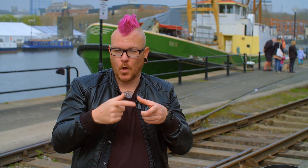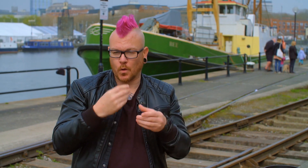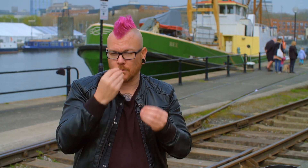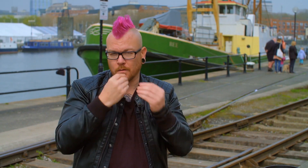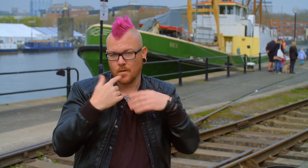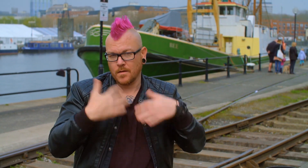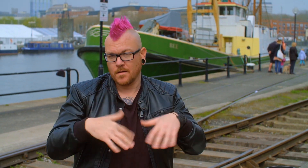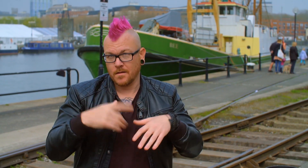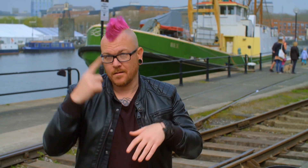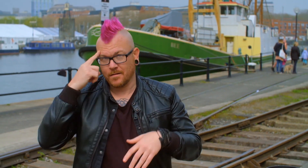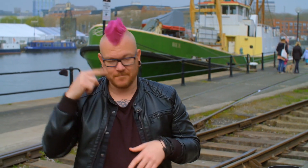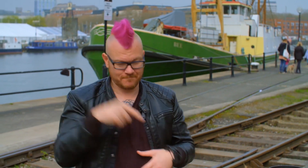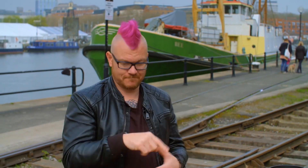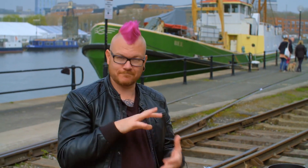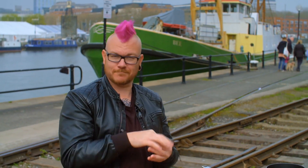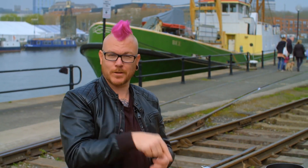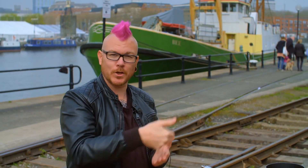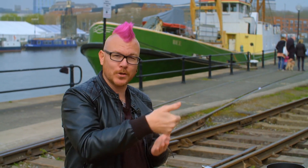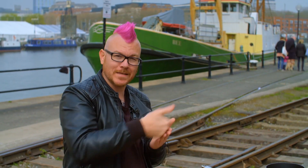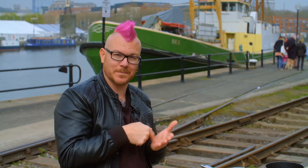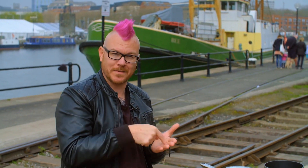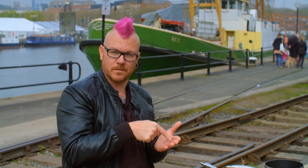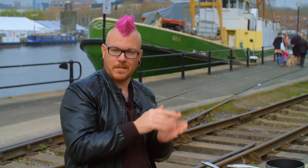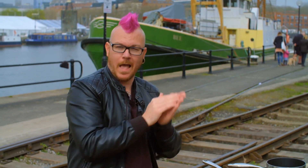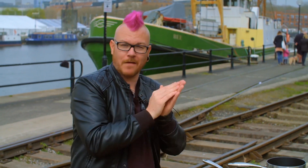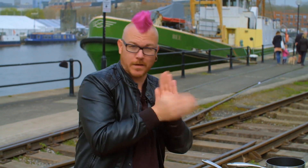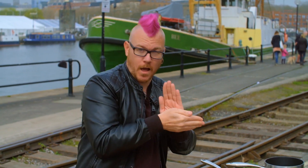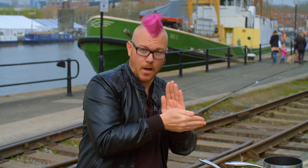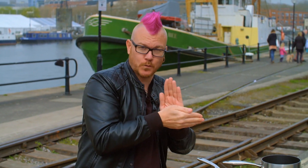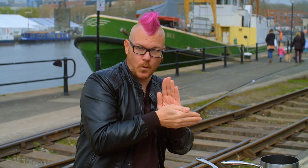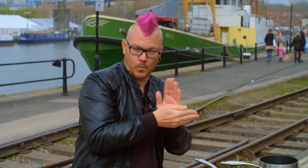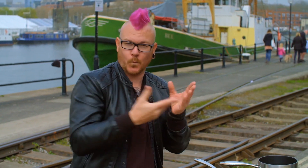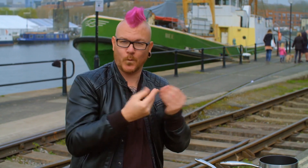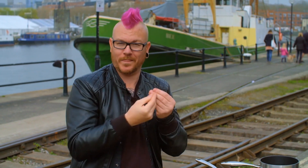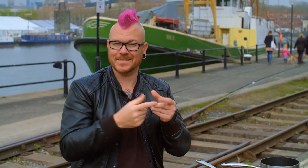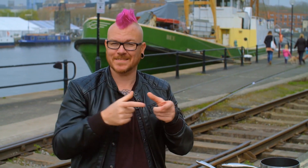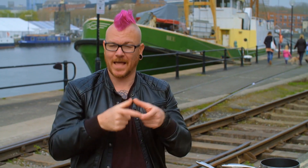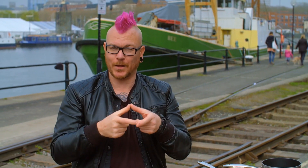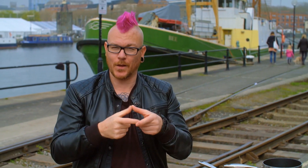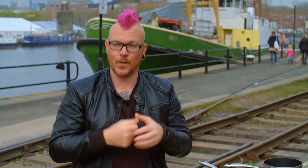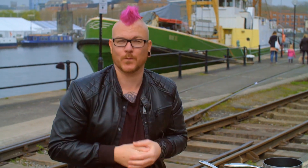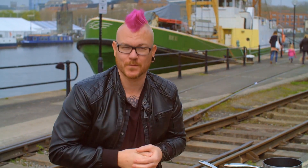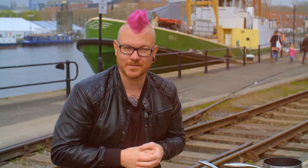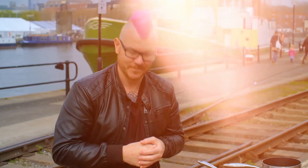eating delicious tacos. This recipe is avocado with tacos.